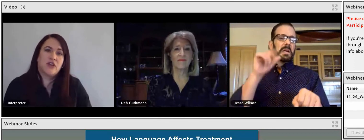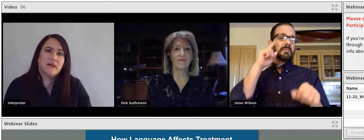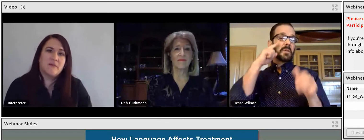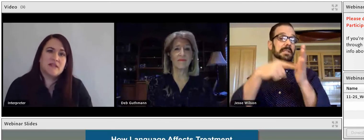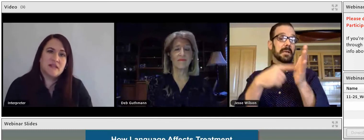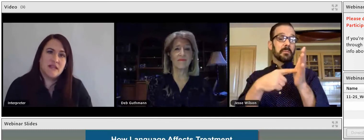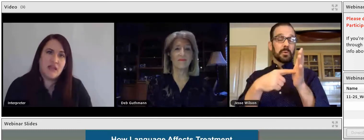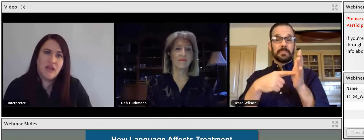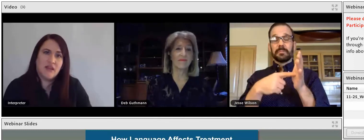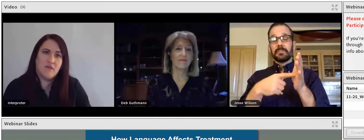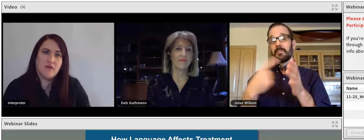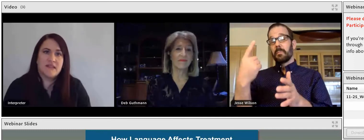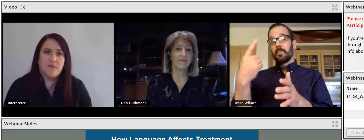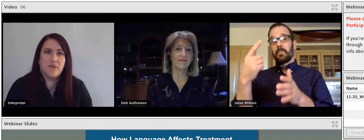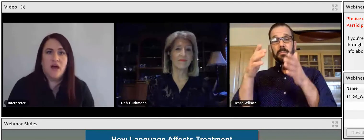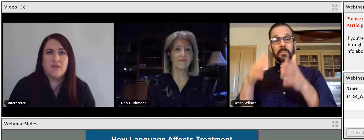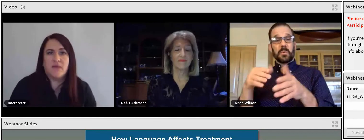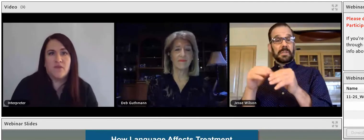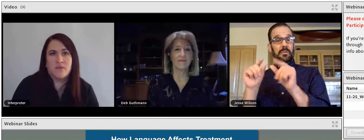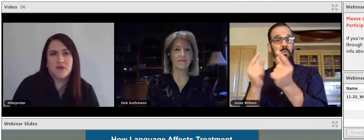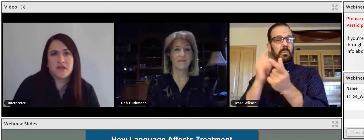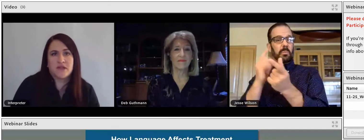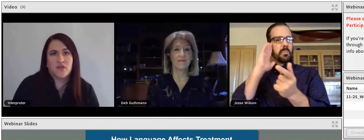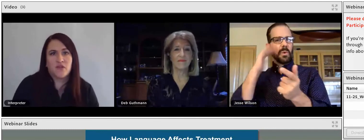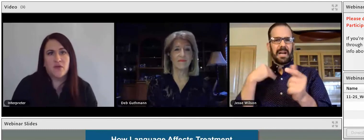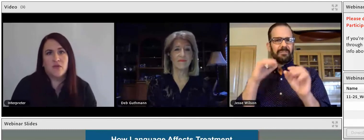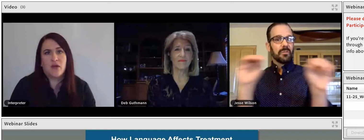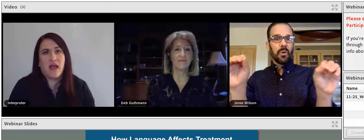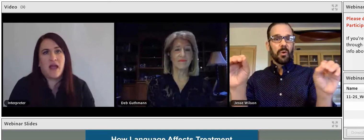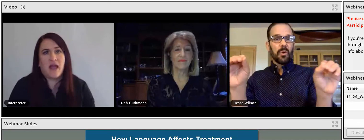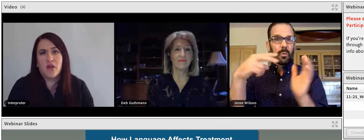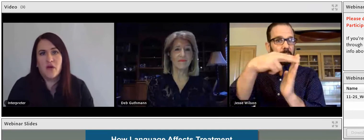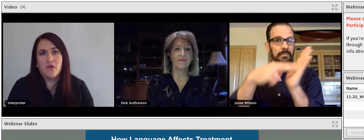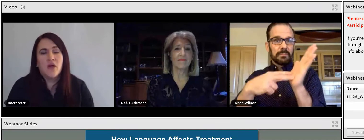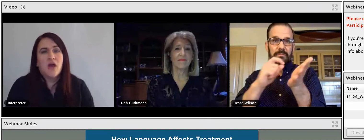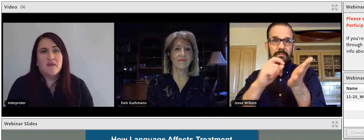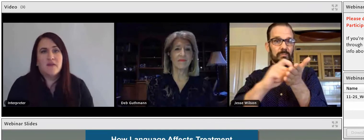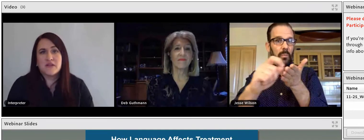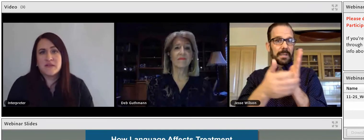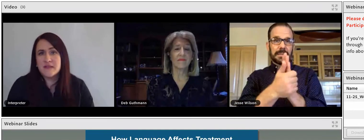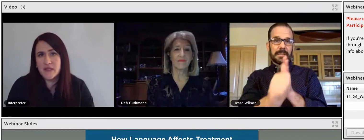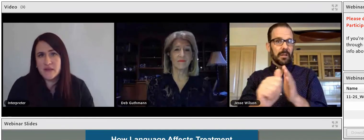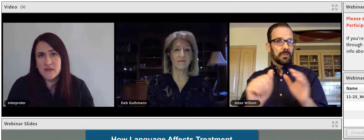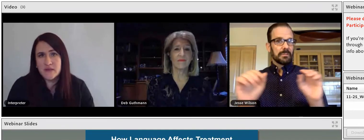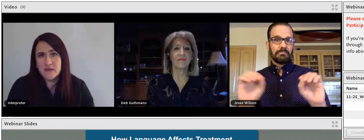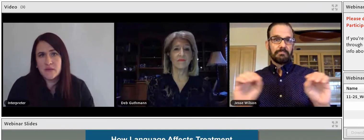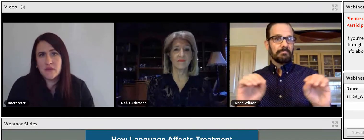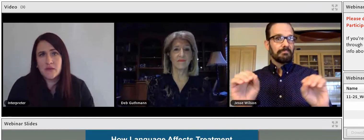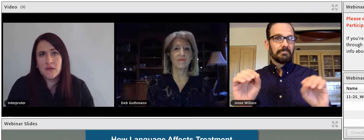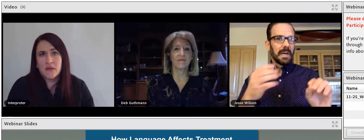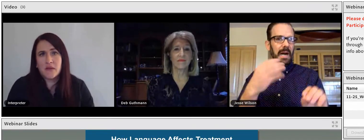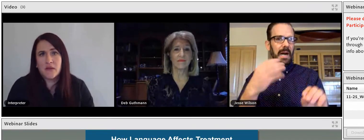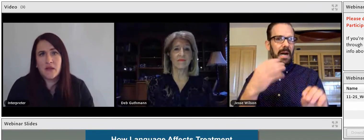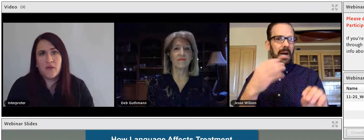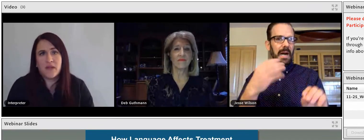So I will try my best to gauge that. Like, for example, I might have one person in group who will have no literacy